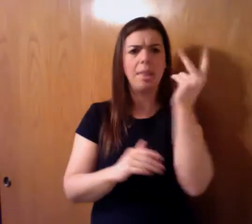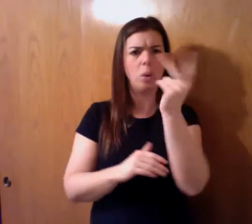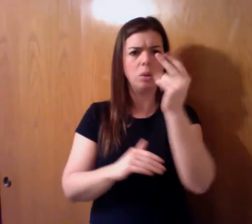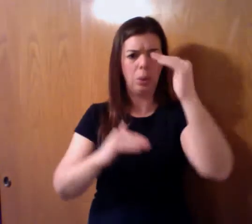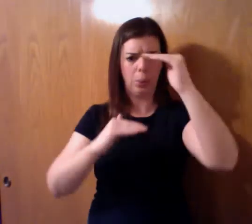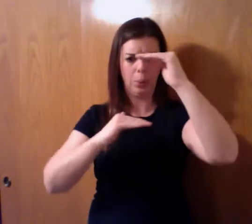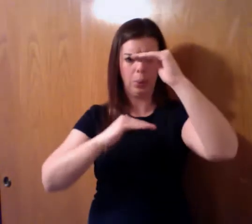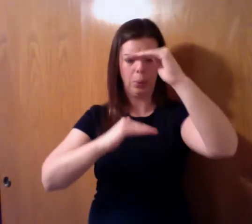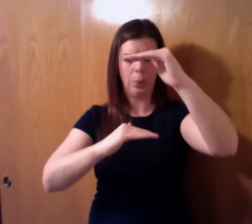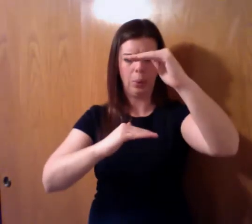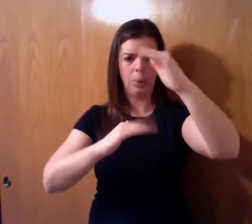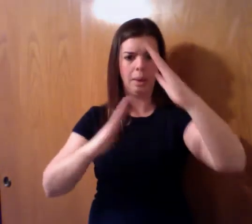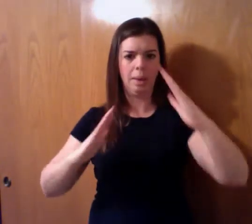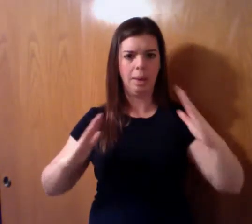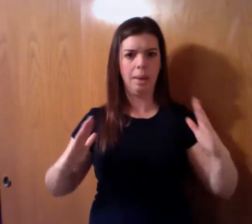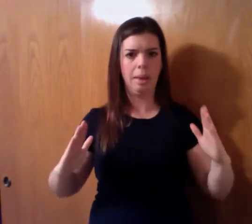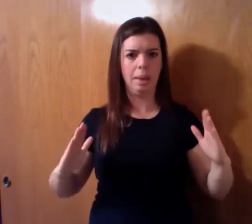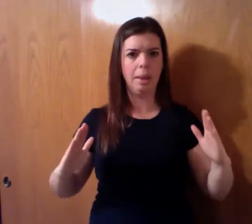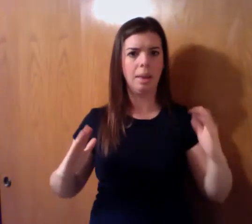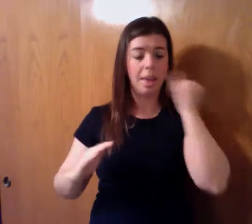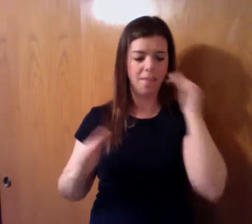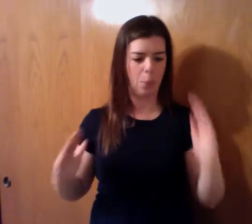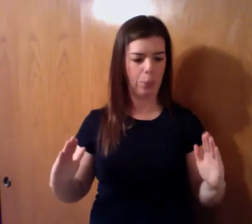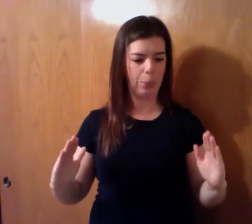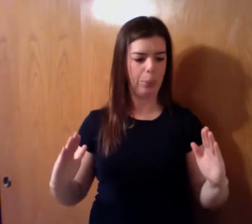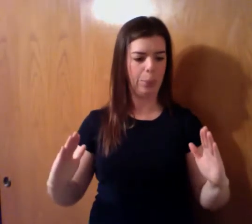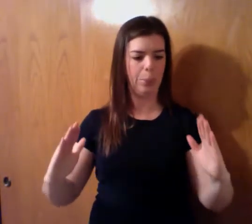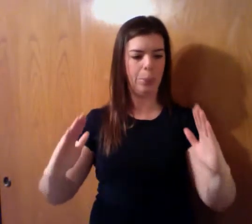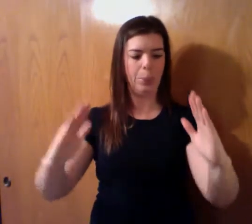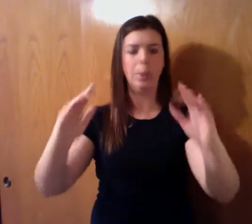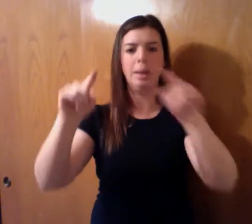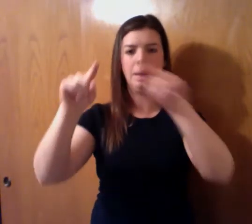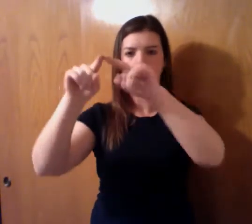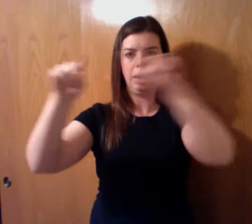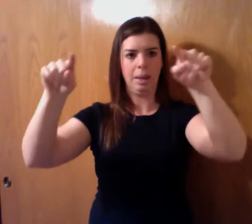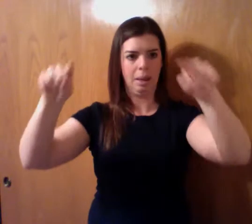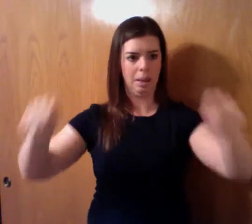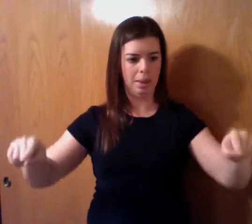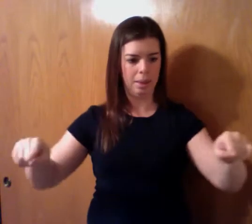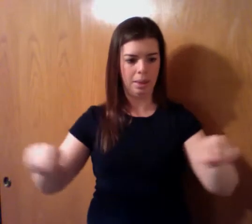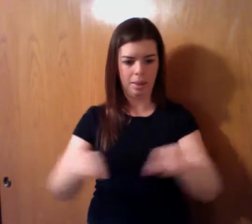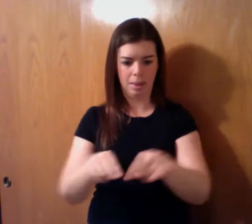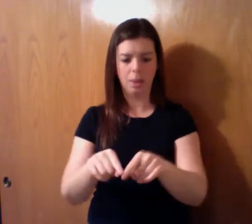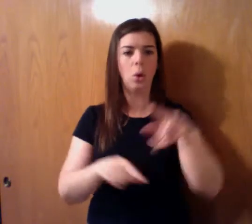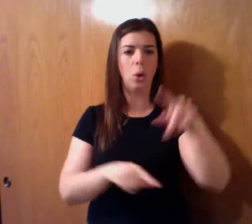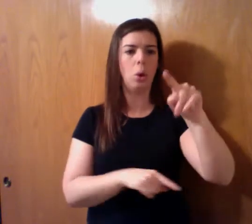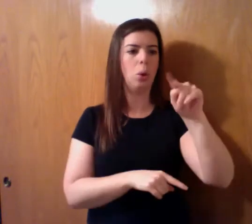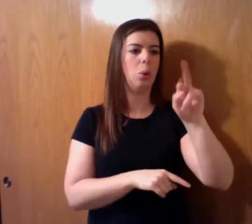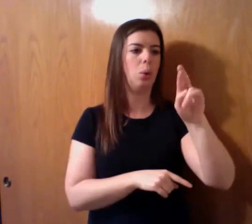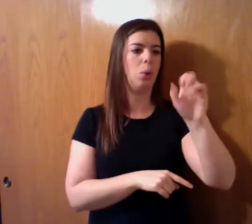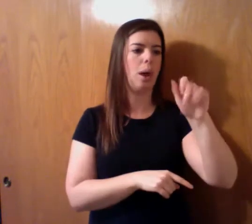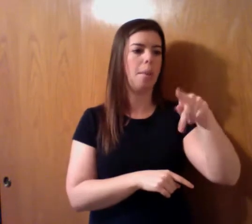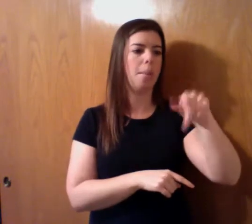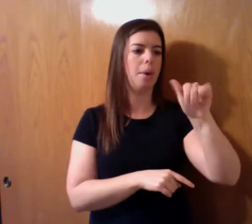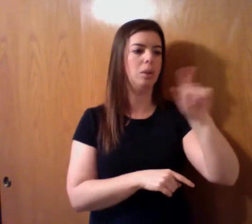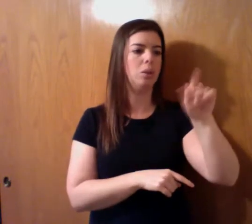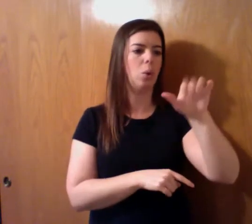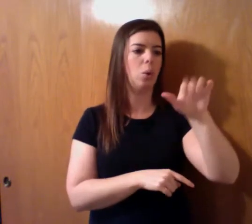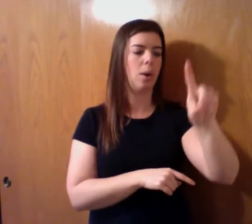touch? So that's what makes a trapezoid. It only has 2 sides that are parallel. The others